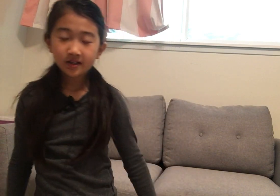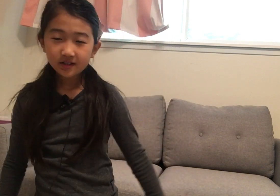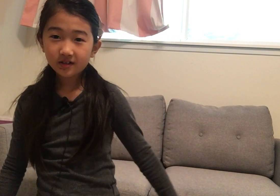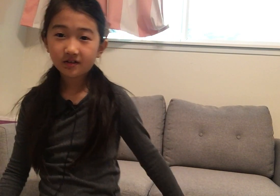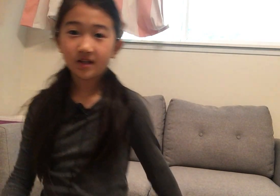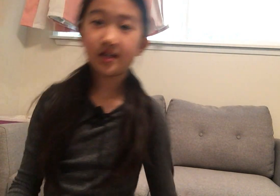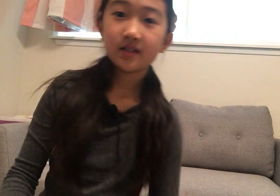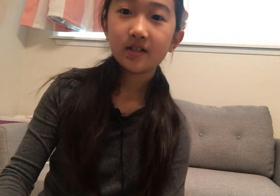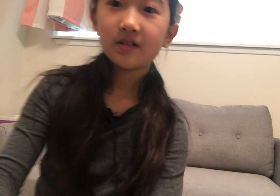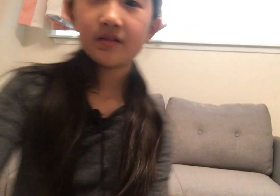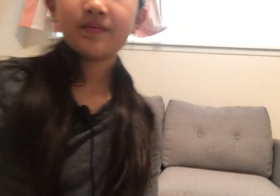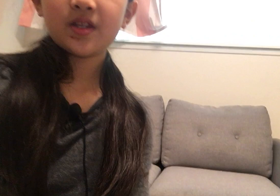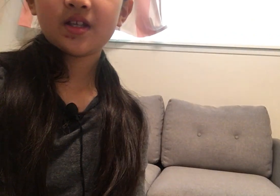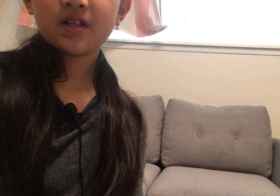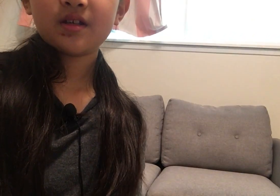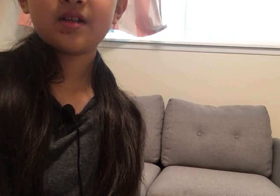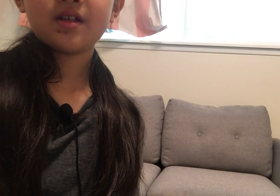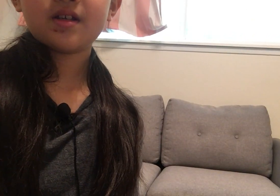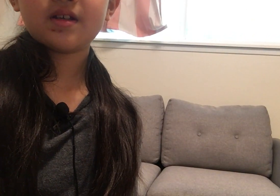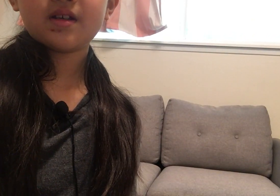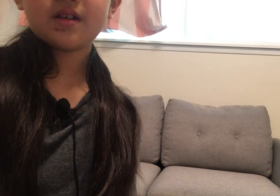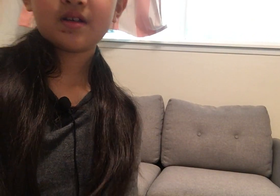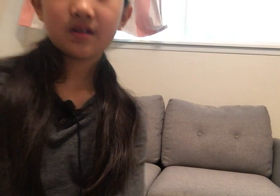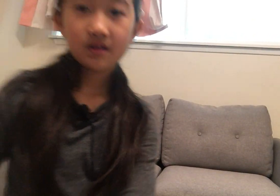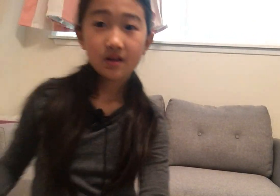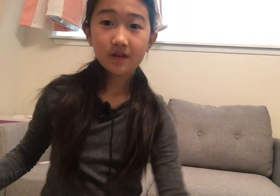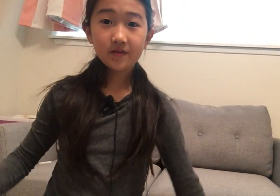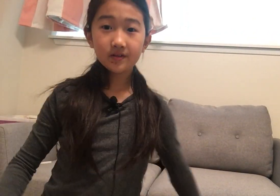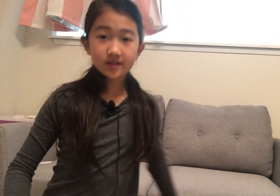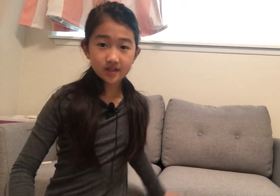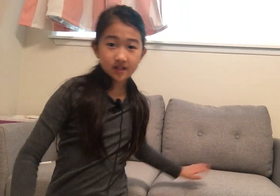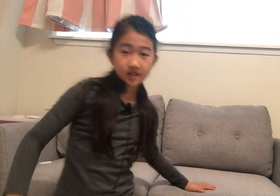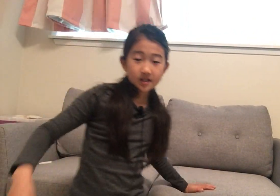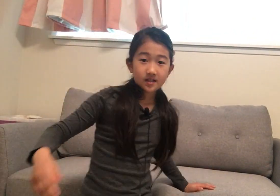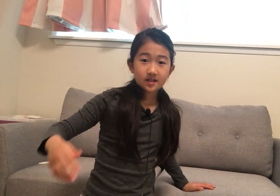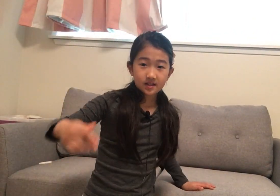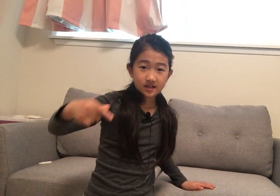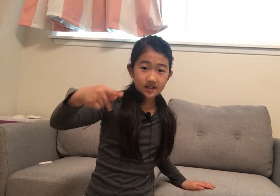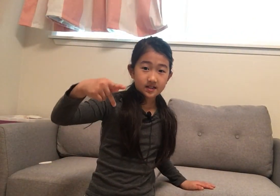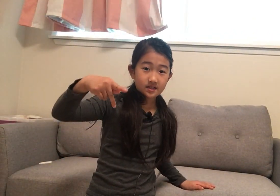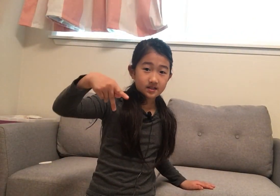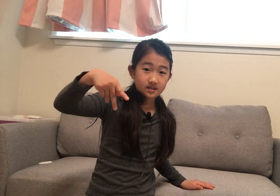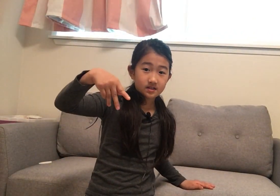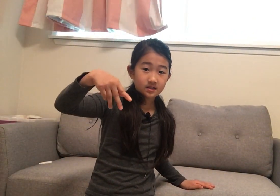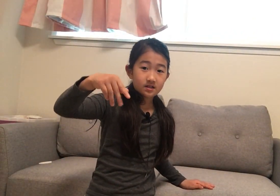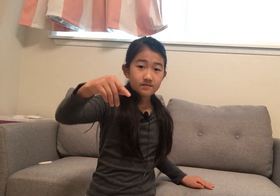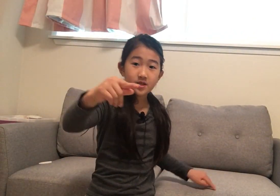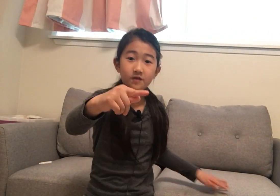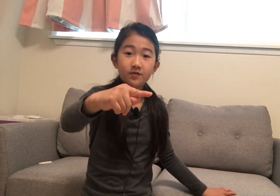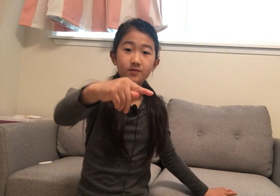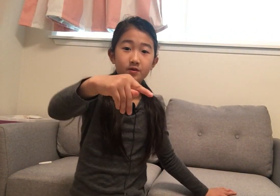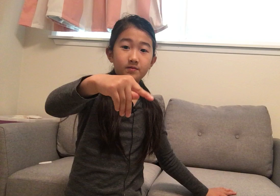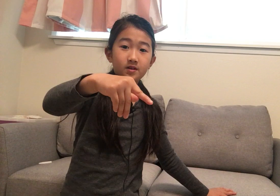okay so if you can see this p for purple